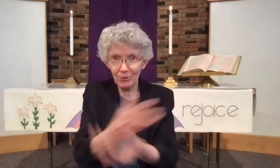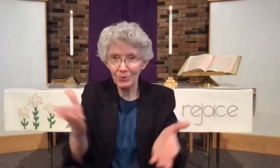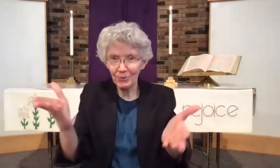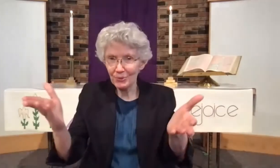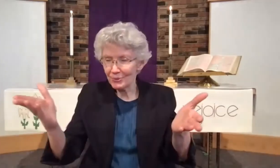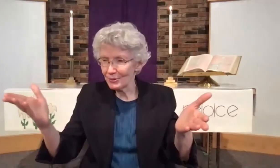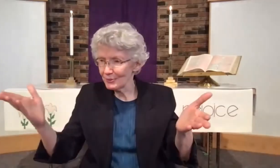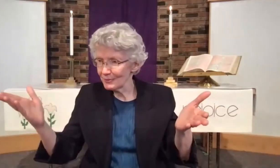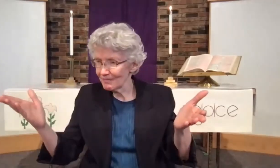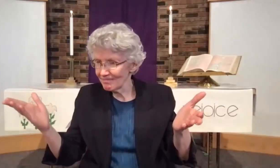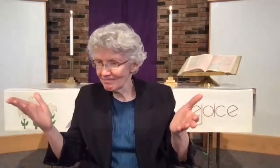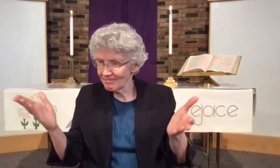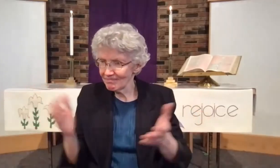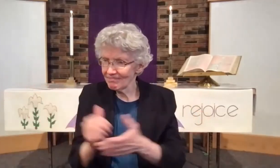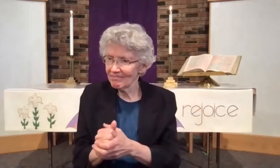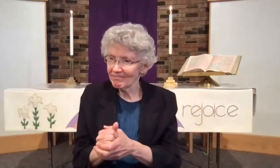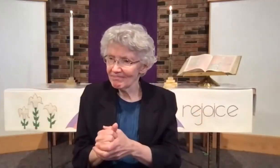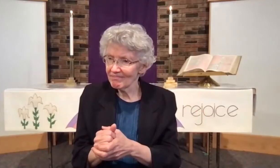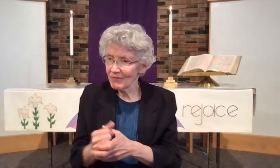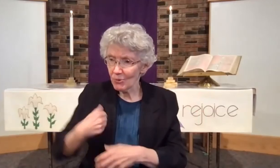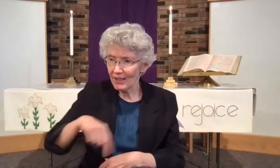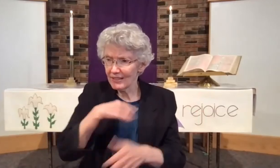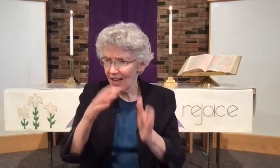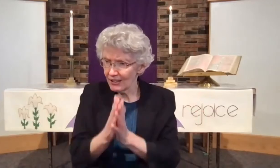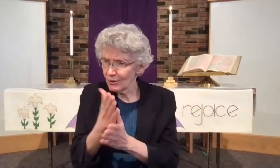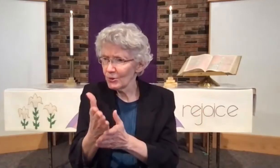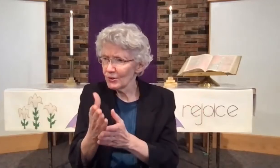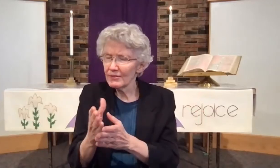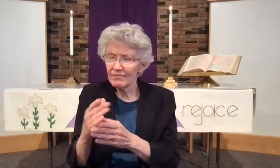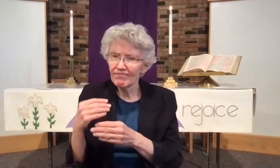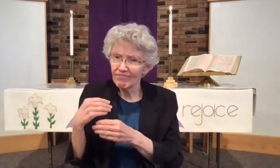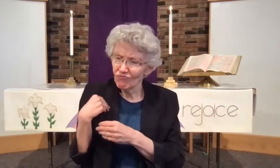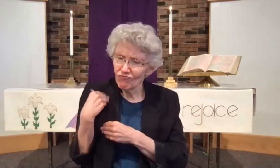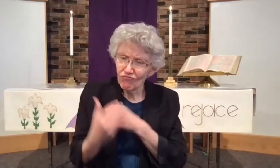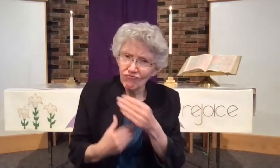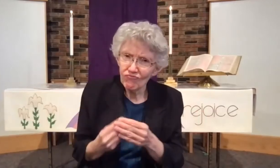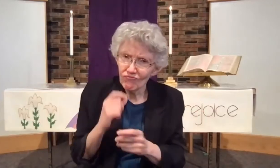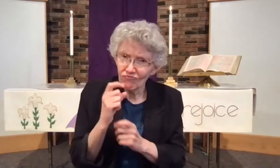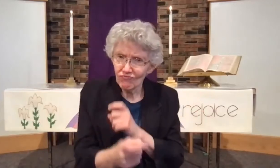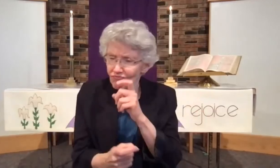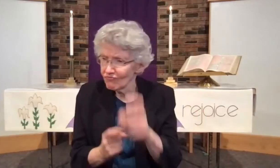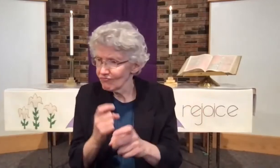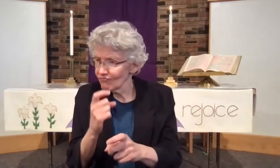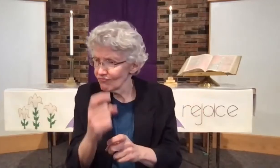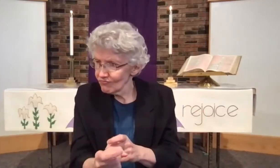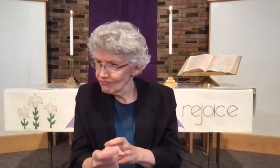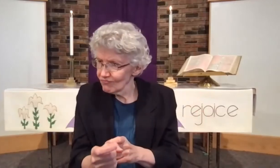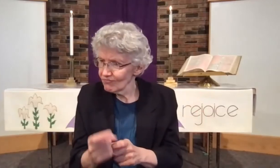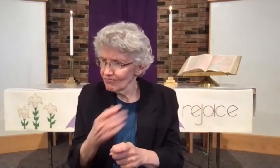Hope and promise, God loves you. So here at Bread of Life, we ask you to give generously.